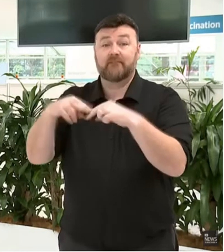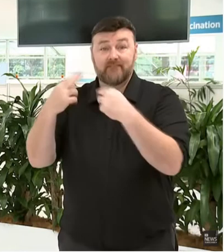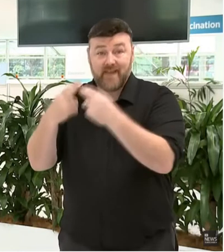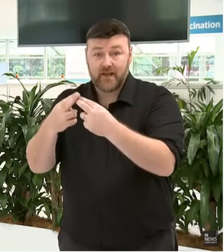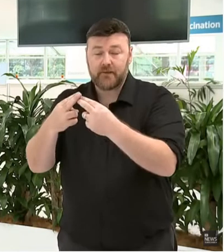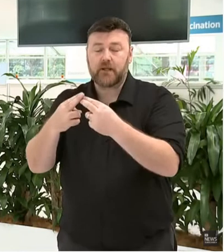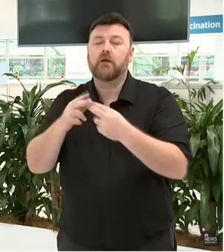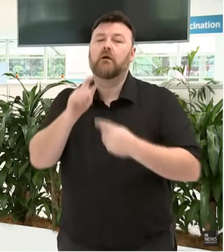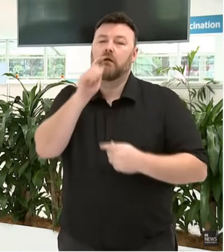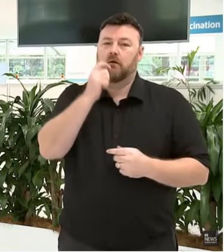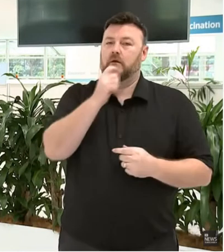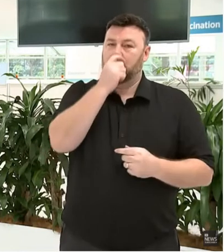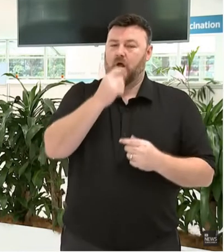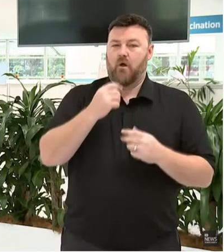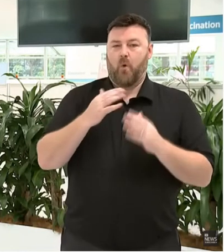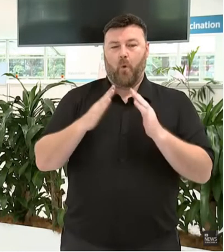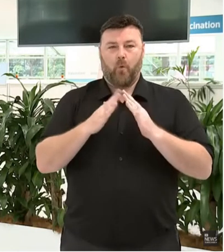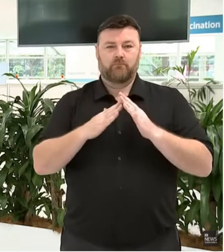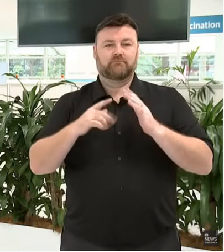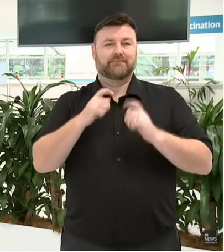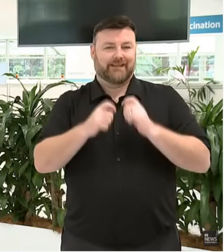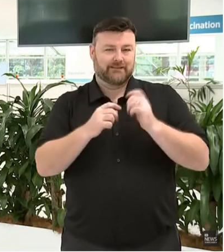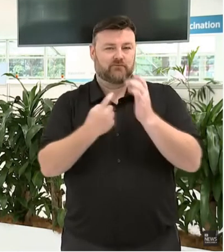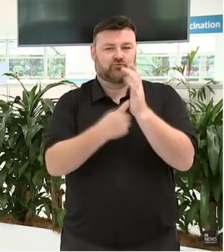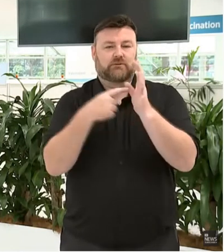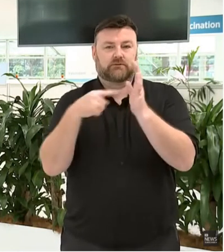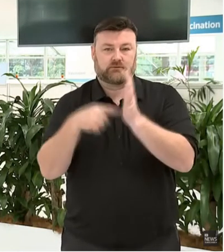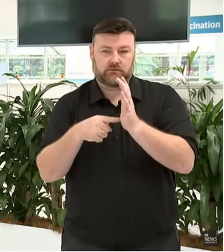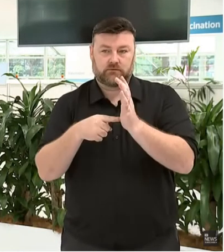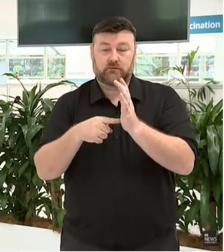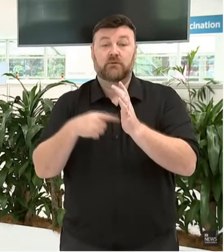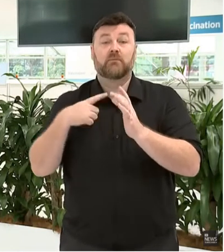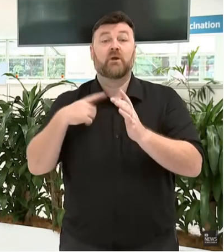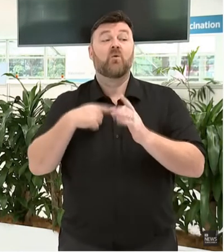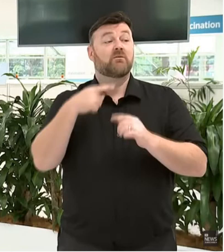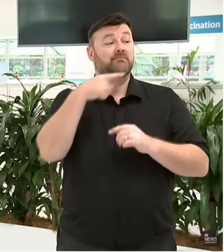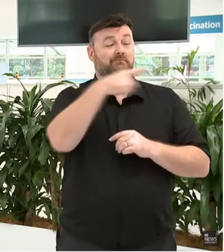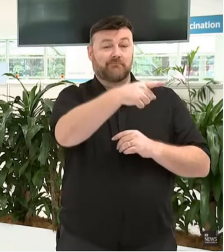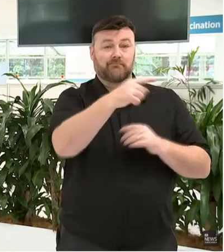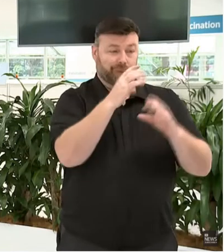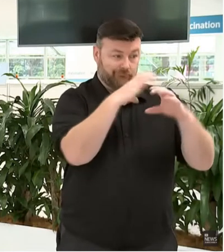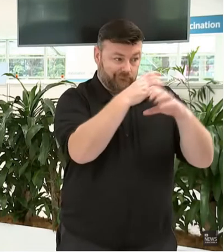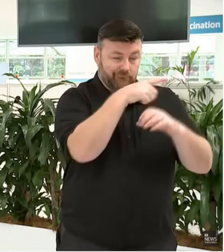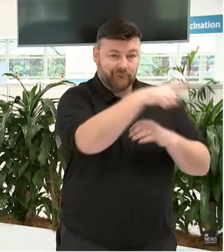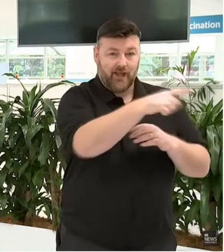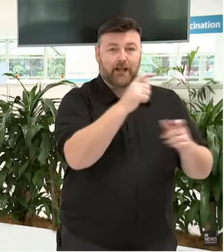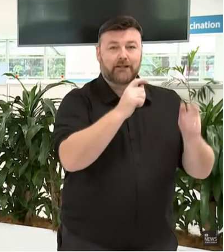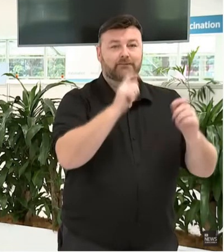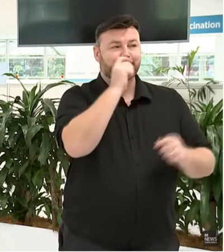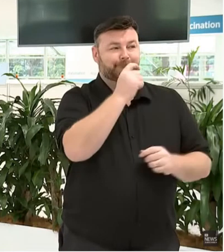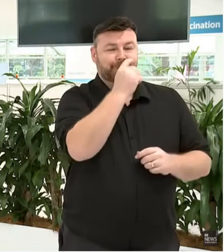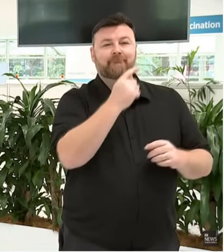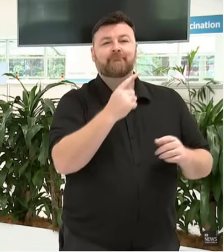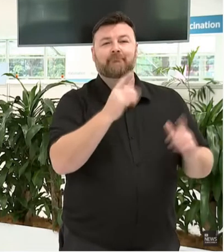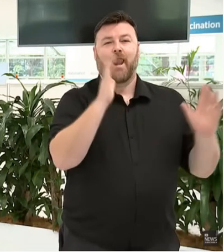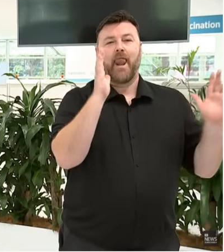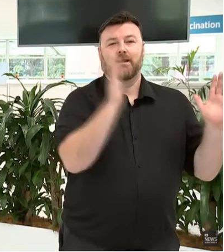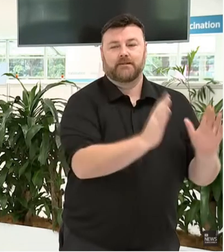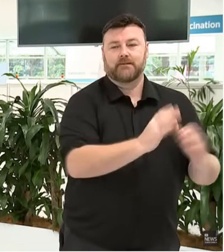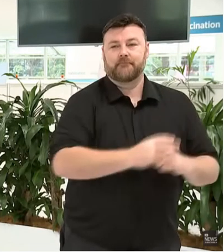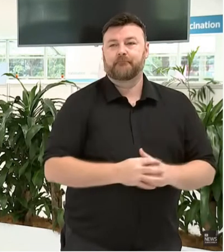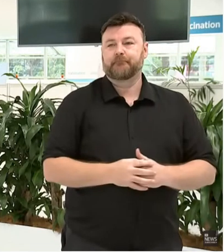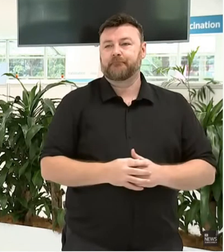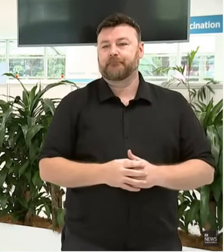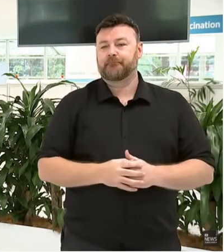pressure, alleviates substantive pressure on our PCR testing. But at the same time, as we move through this next phase with